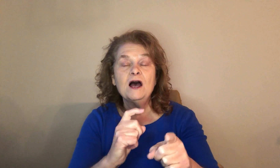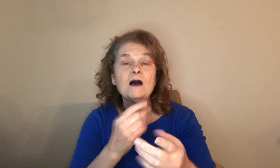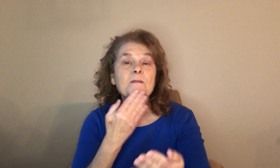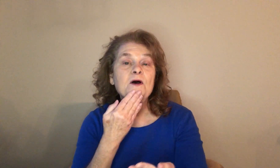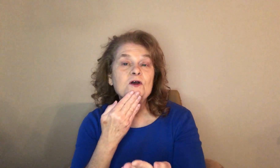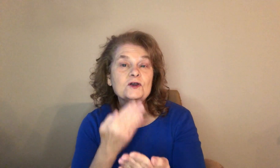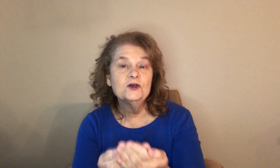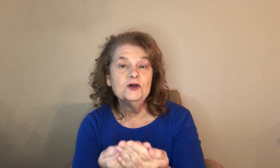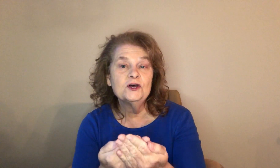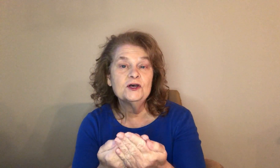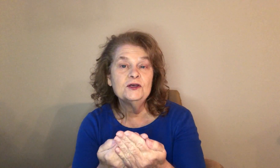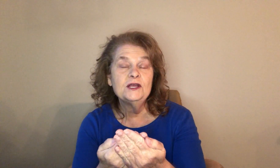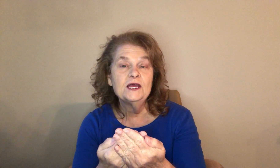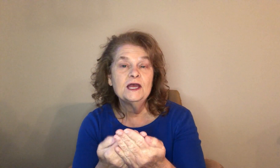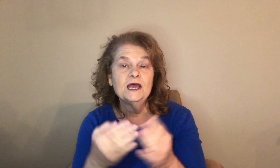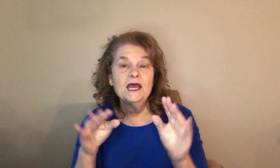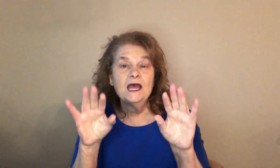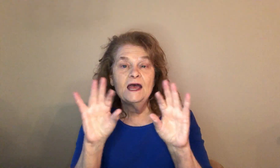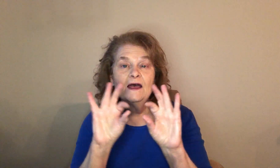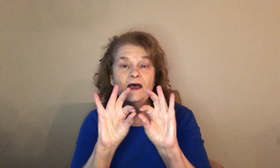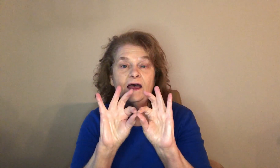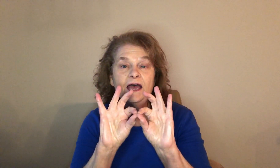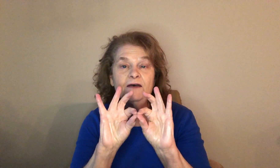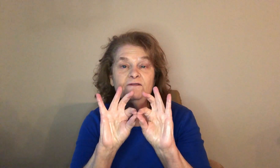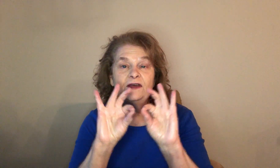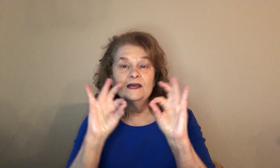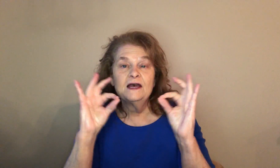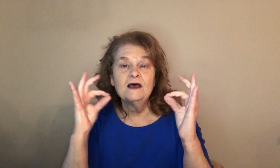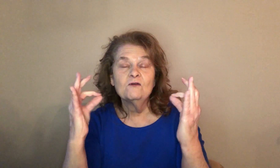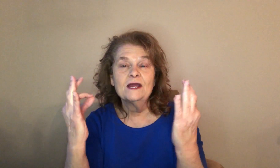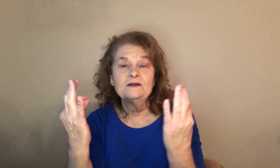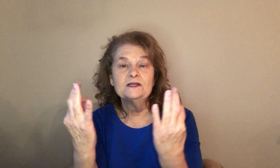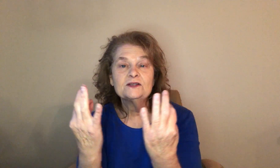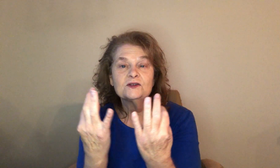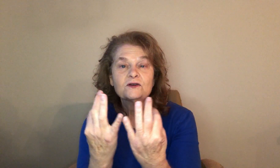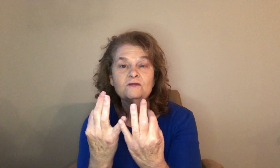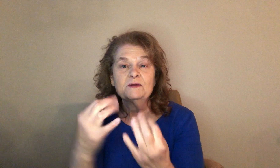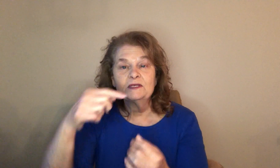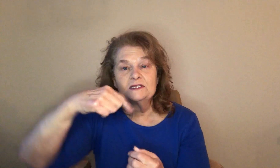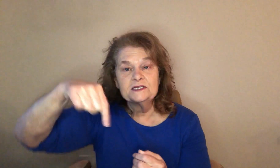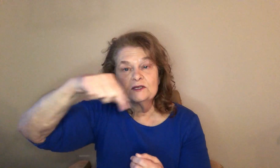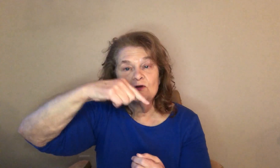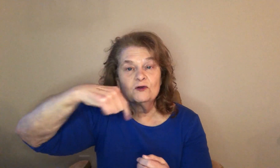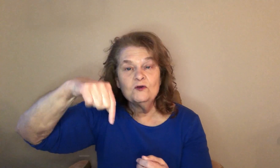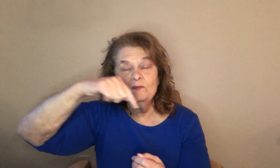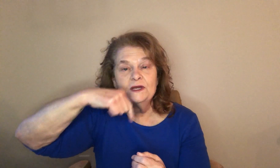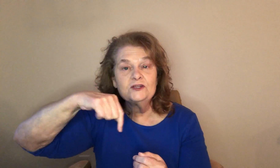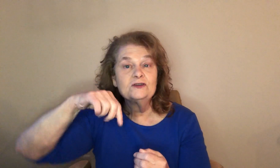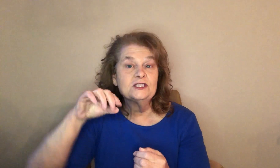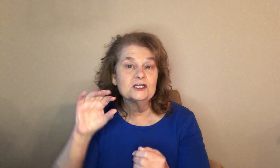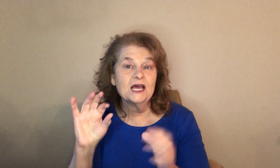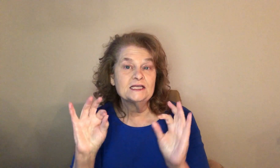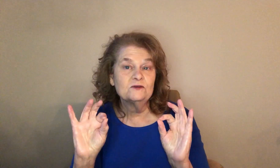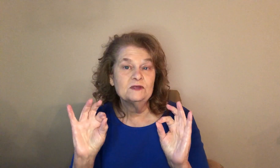from good, F around in a circle. Remember, this is a group and you're initializing it with the